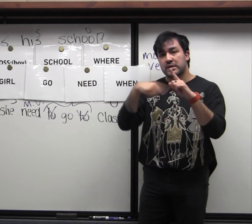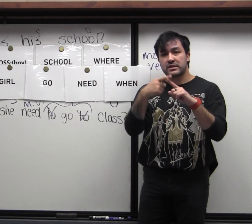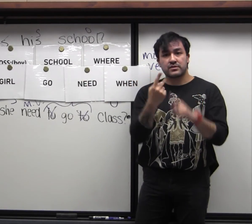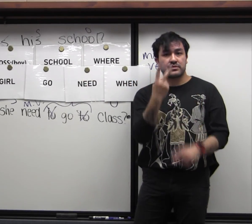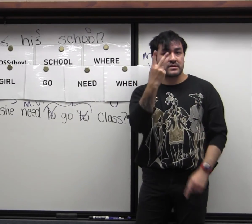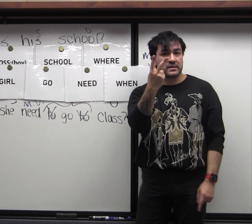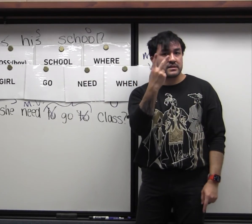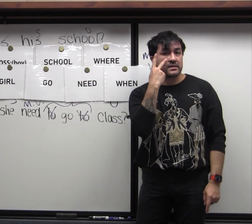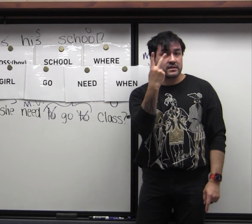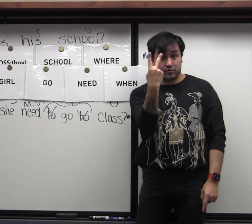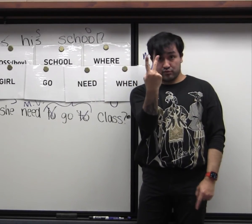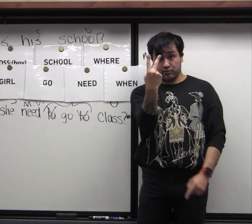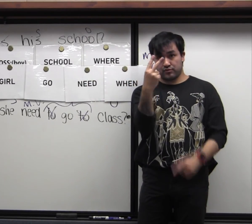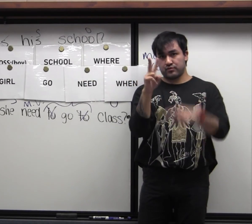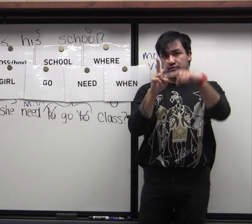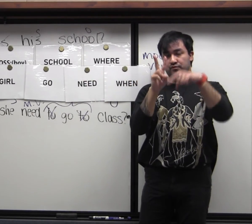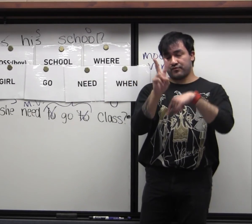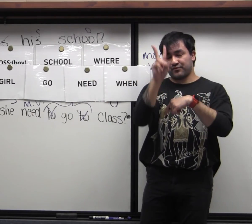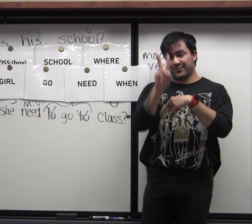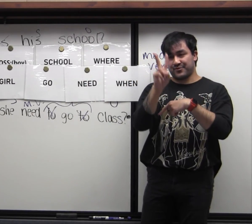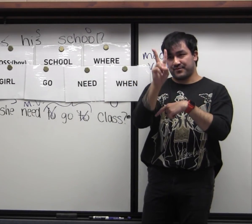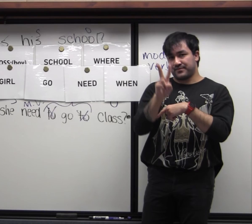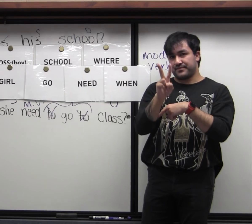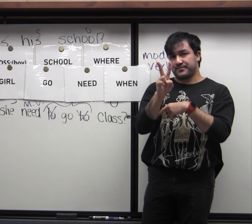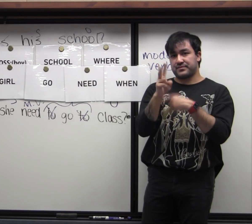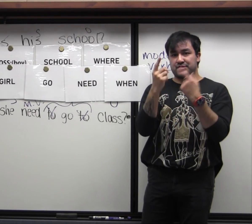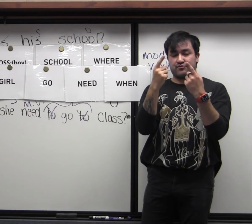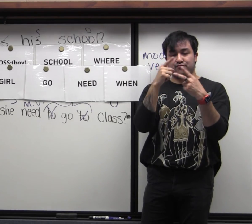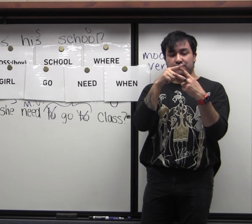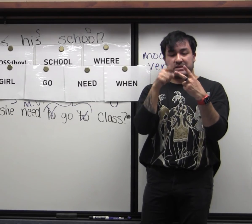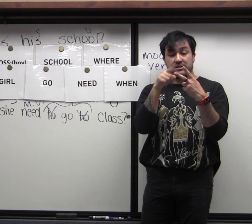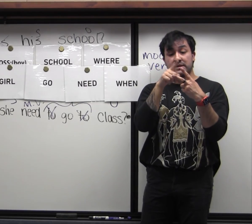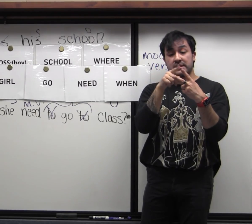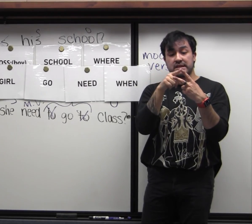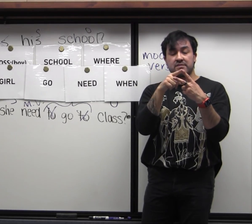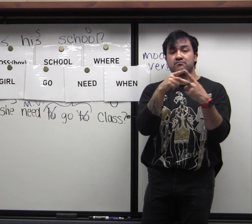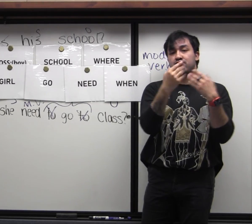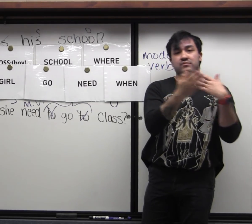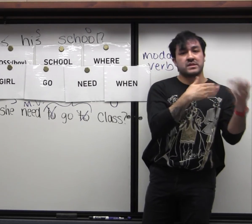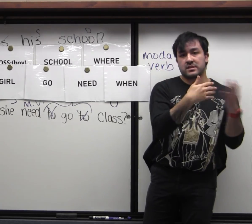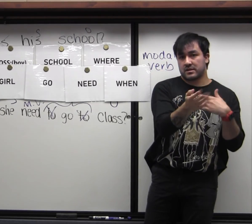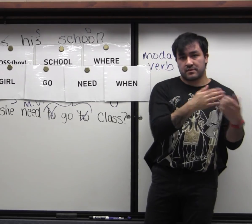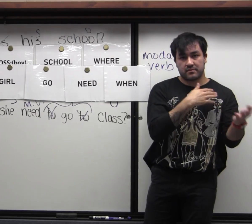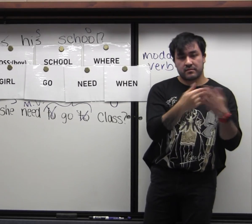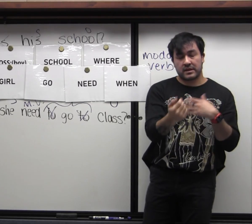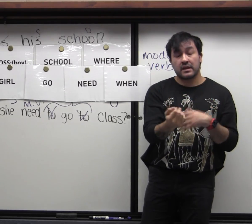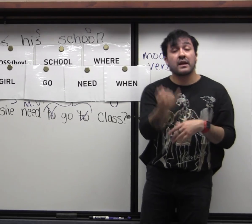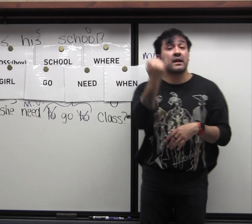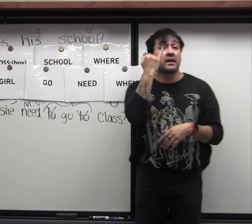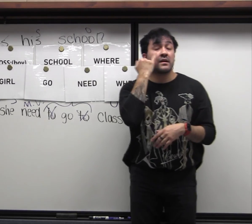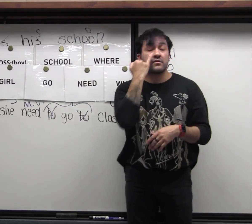girl need to go to class? And again, we have the 2 verbs. And typically, if